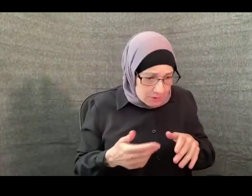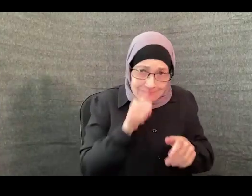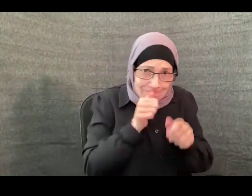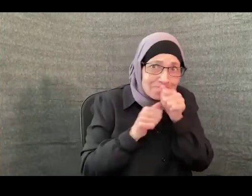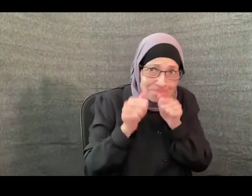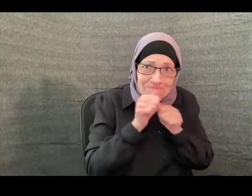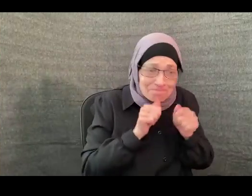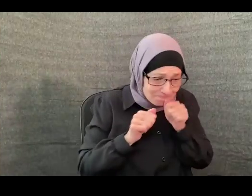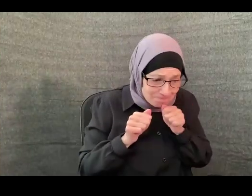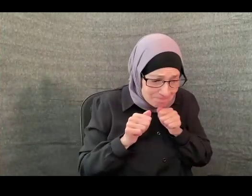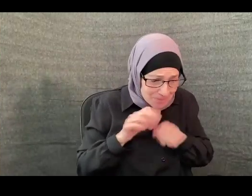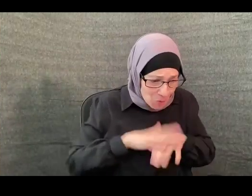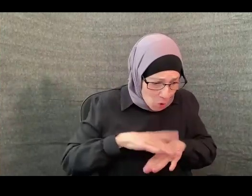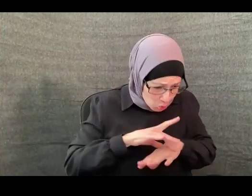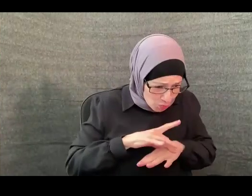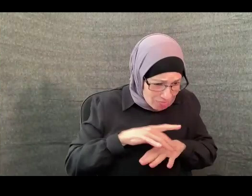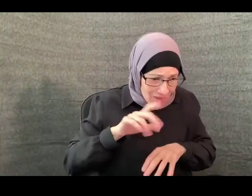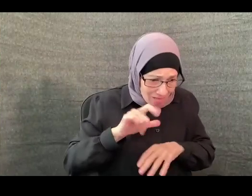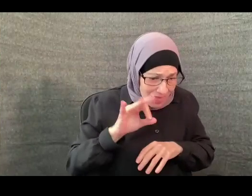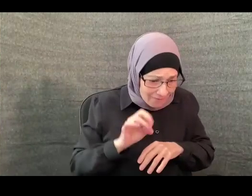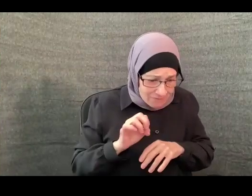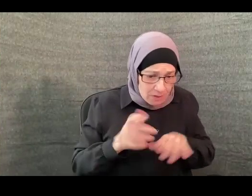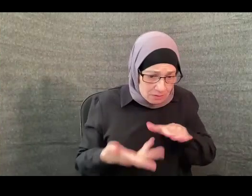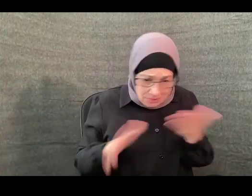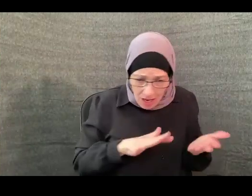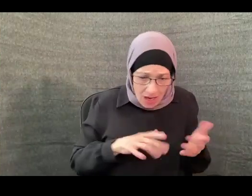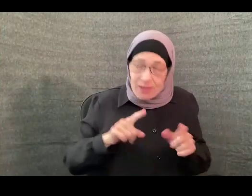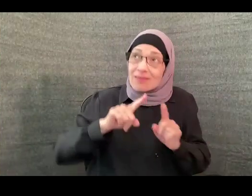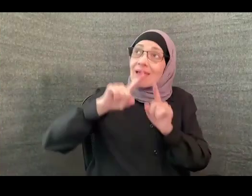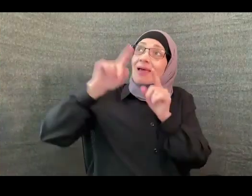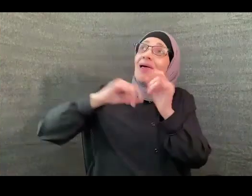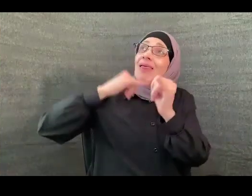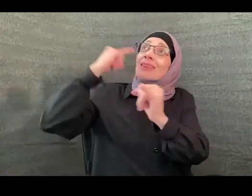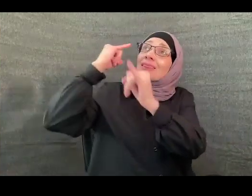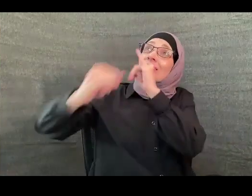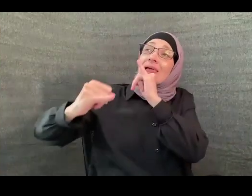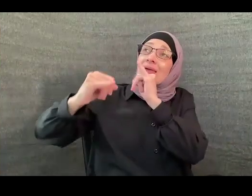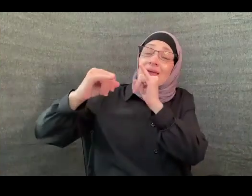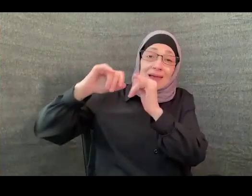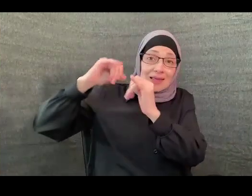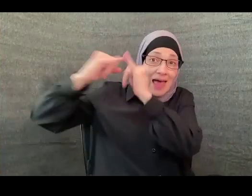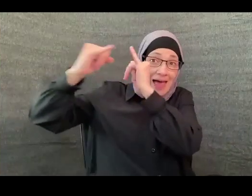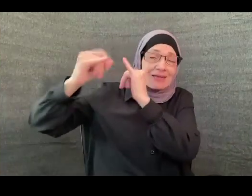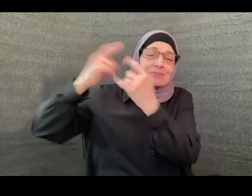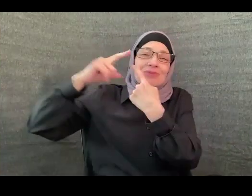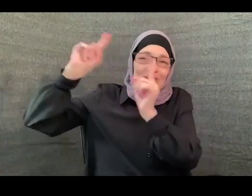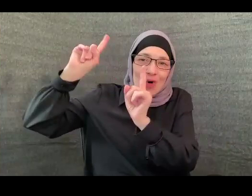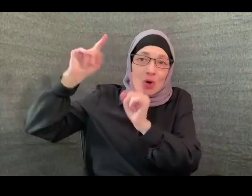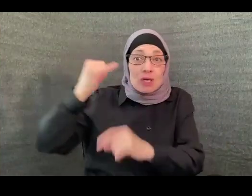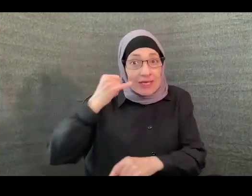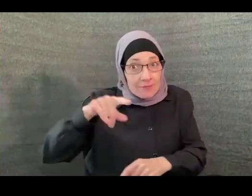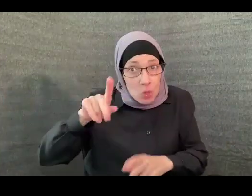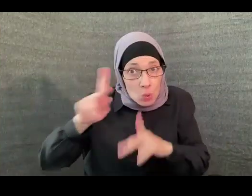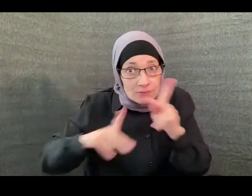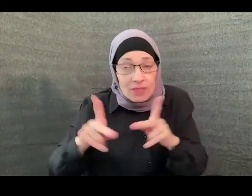they stand for truth in this life, and they push back against falsehood. If they stand for justice in